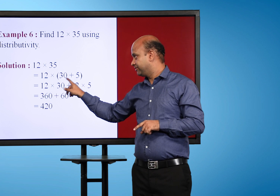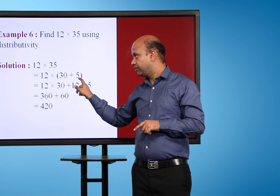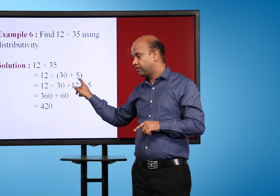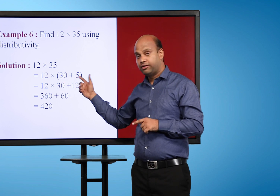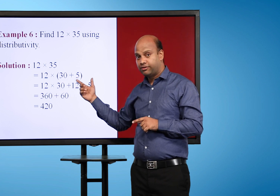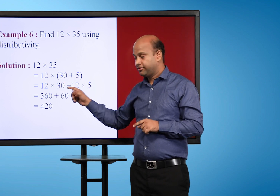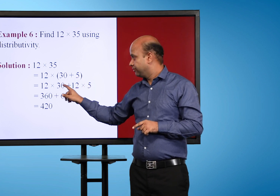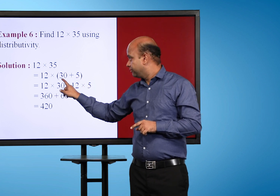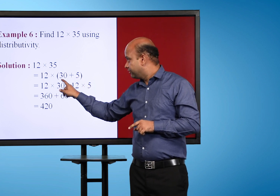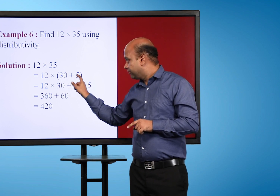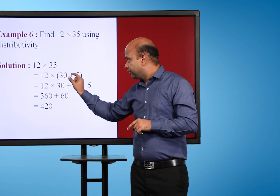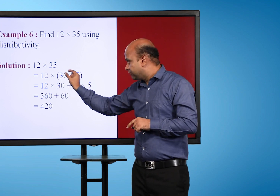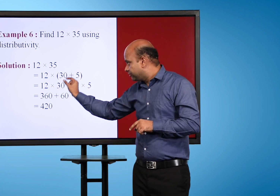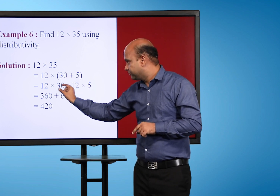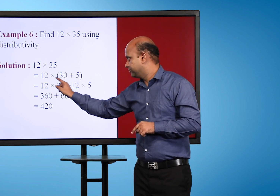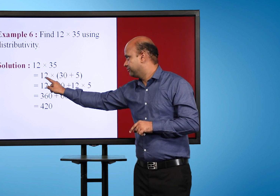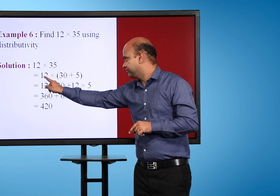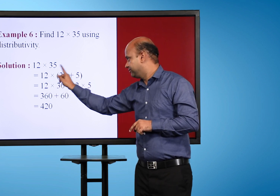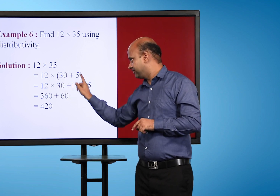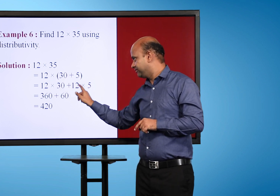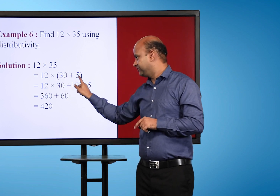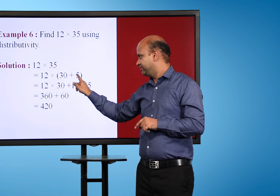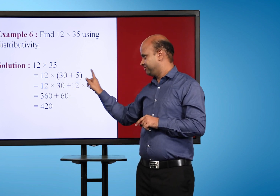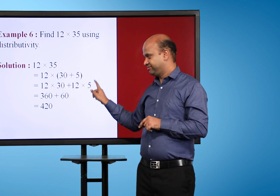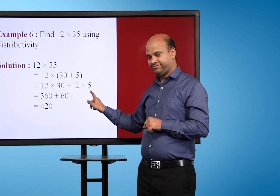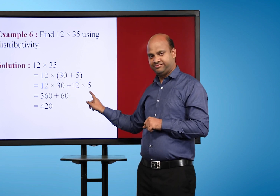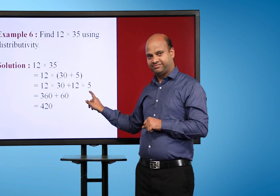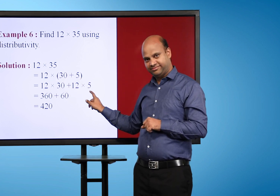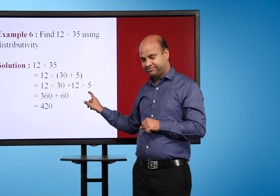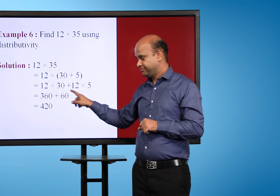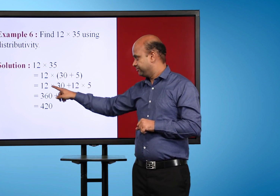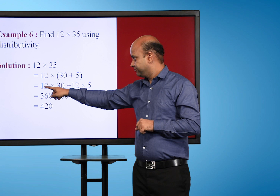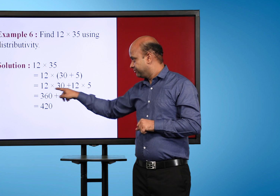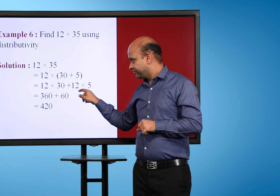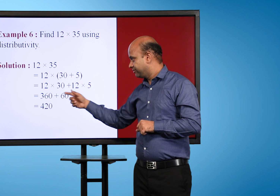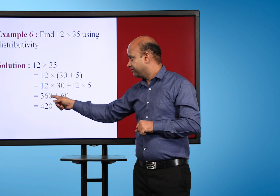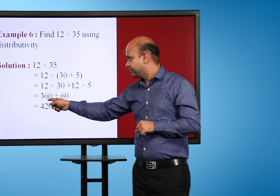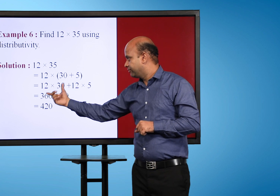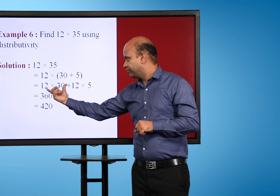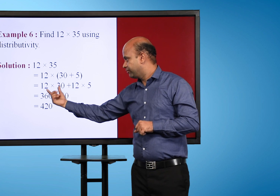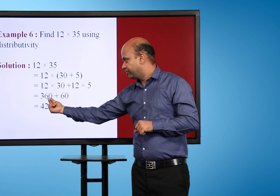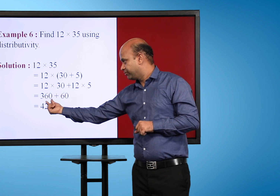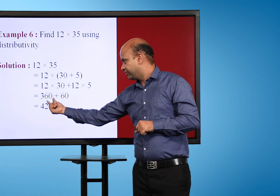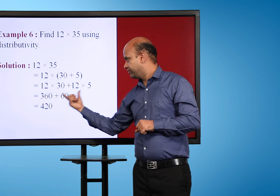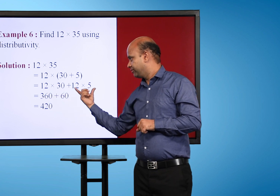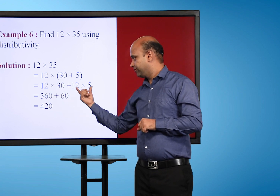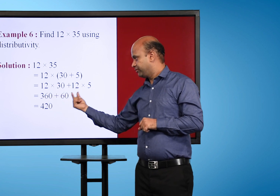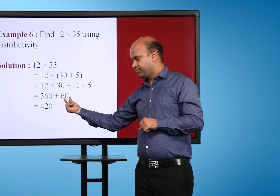to 12 multiplied by 30 plus 12 multiplied by 5, which is equal to